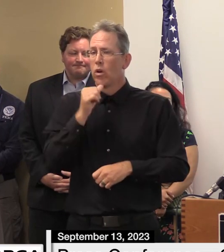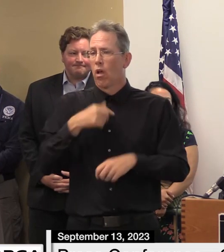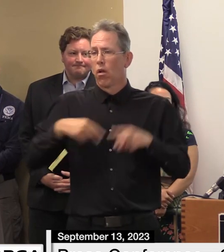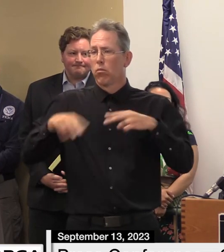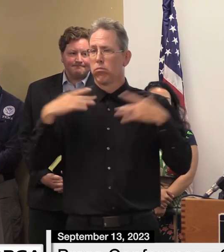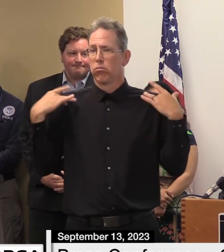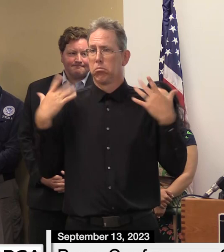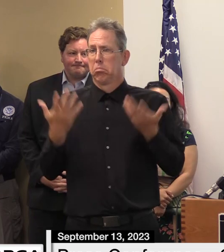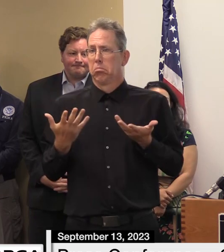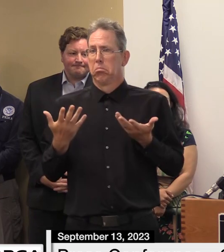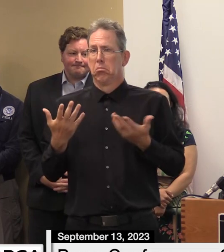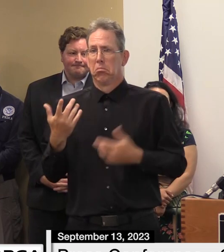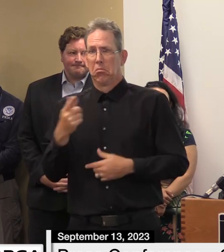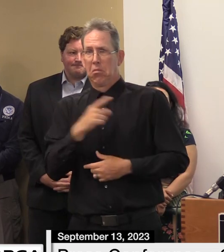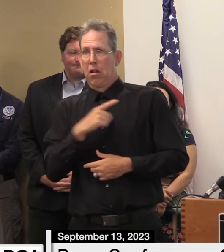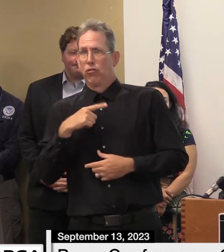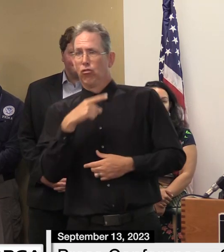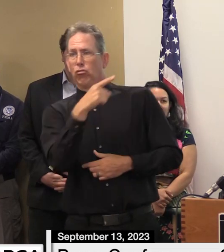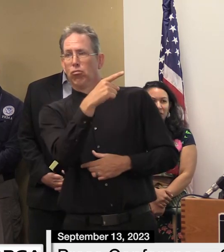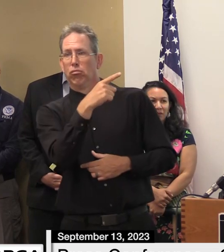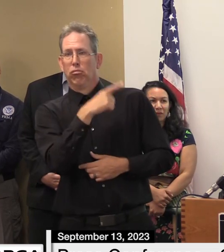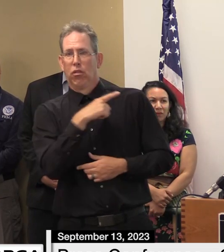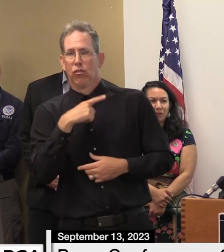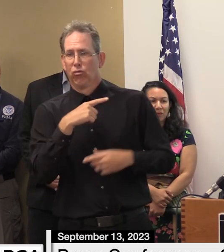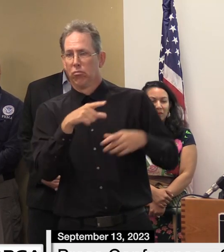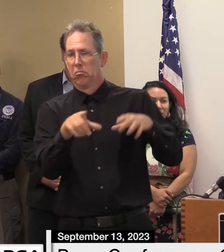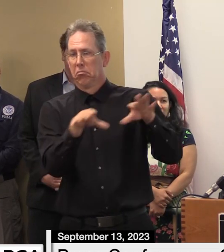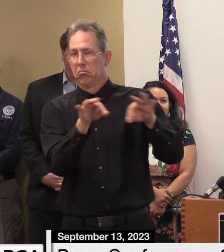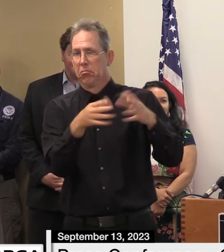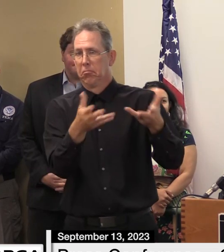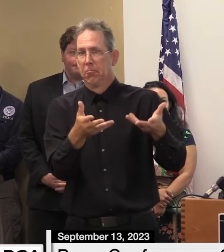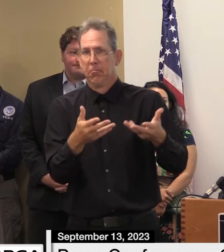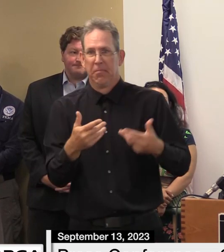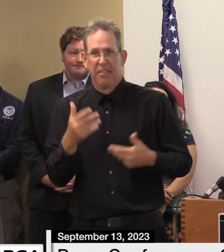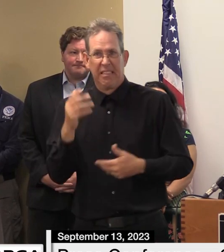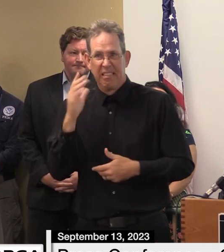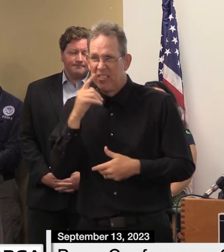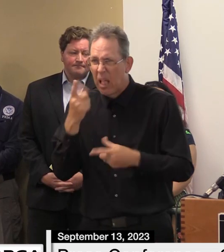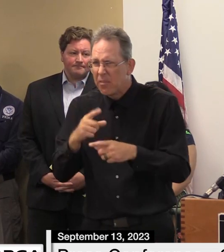legislature had put forward a decade ago.